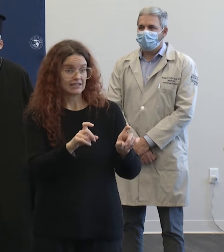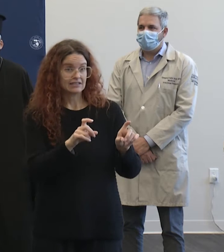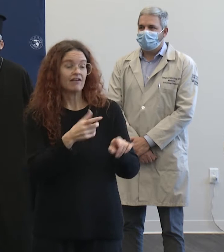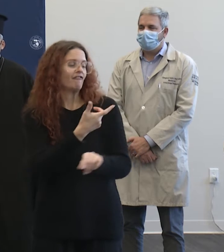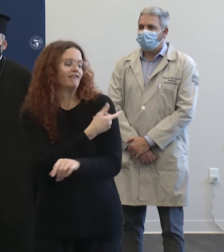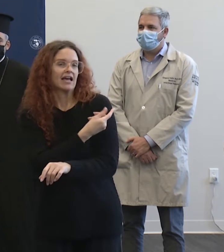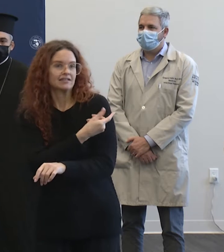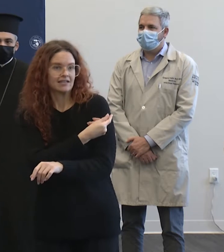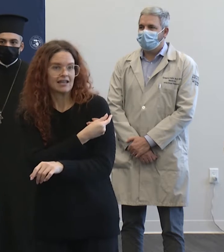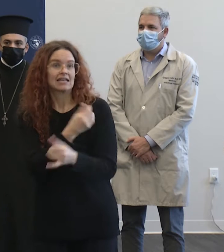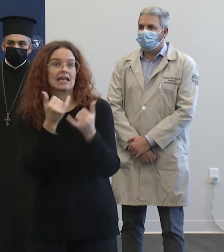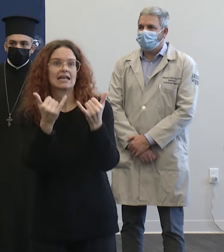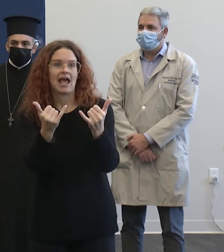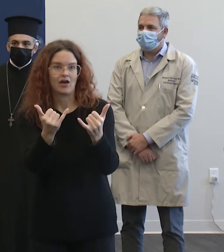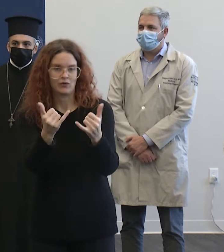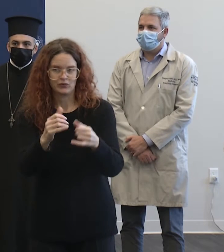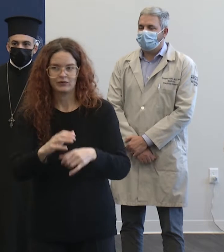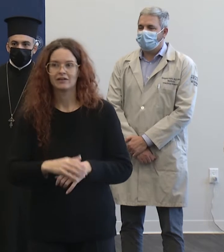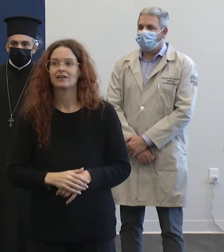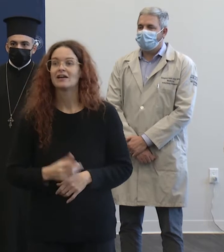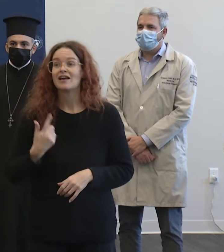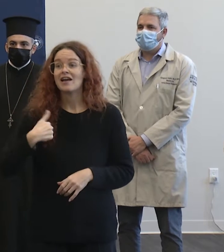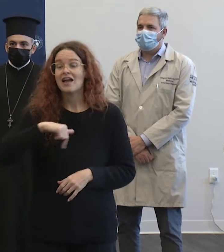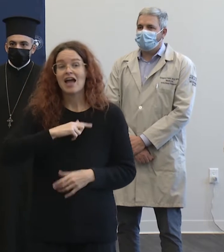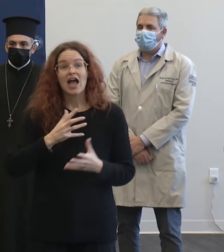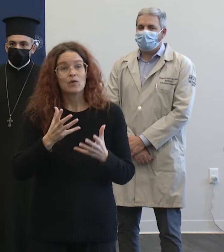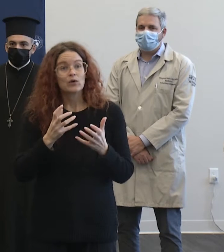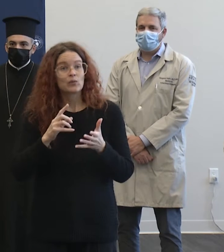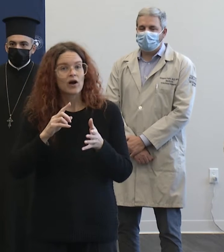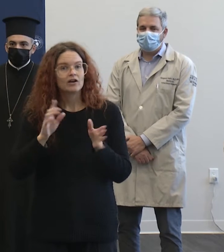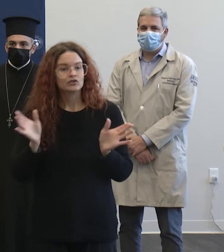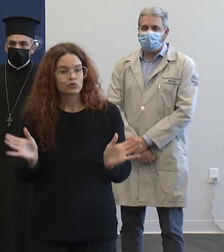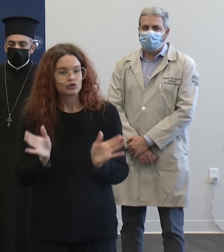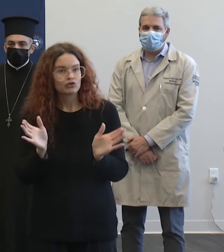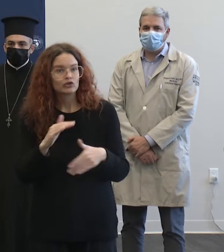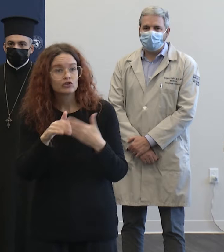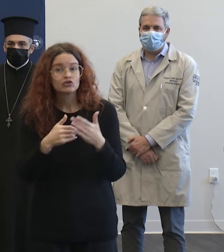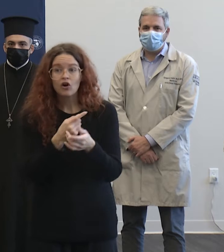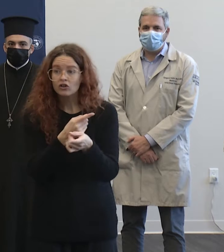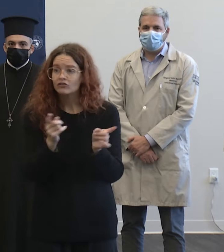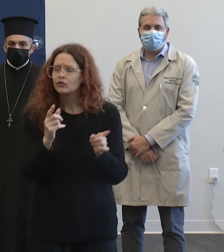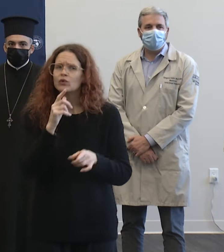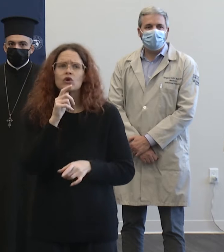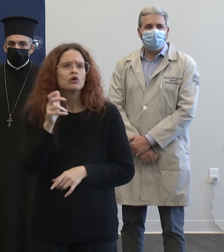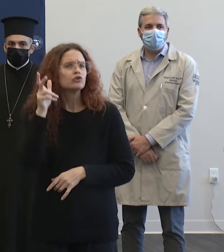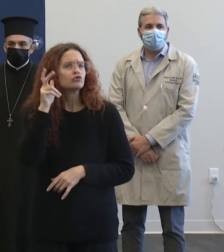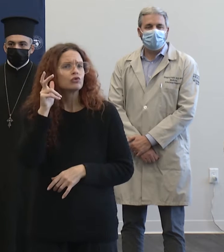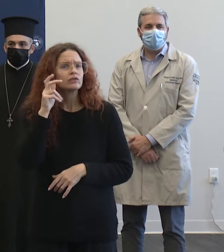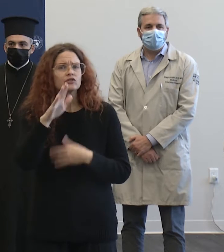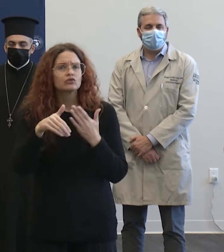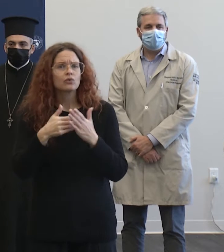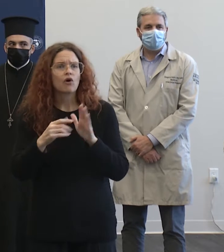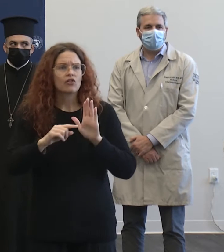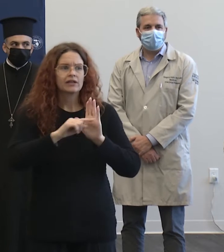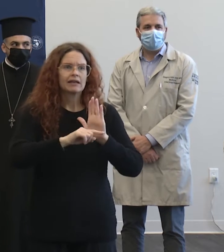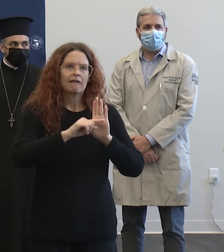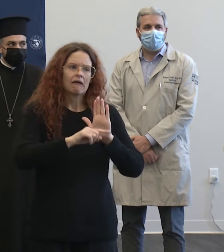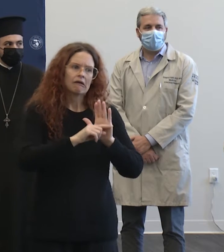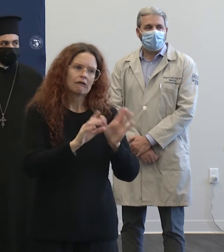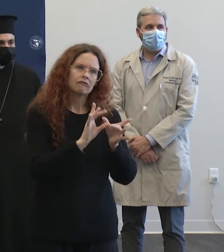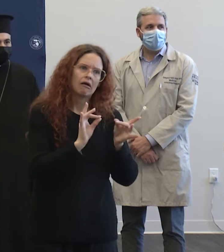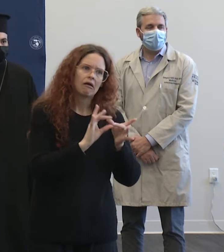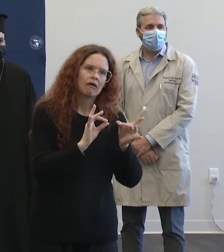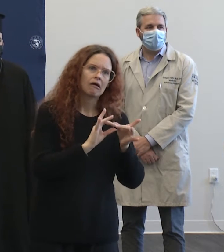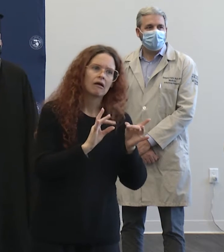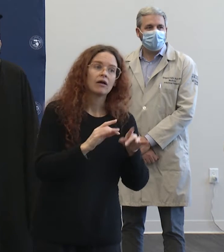get vaccinated now. And we want to make sure that we encourage you. Don't listen to all the negativity, because